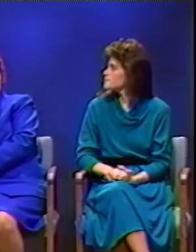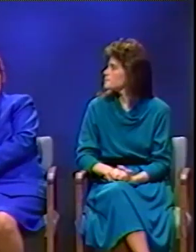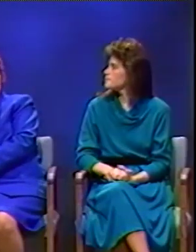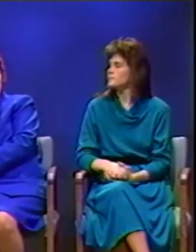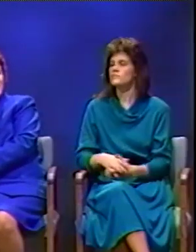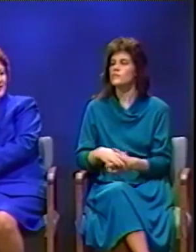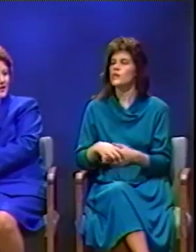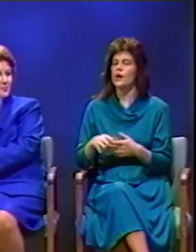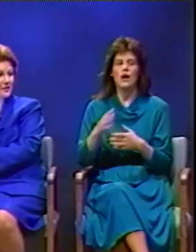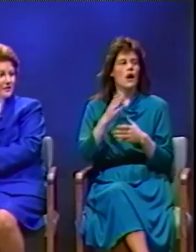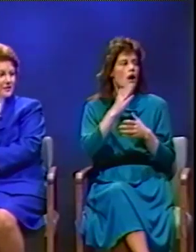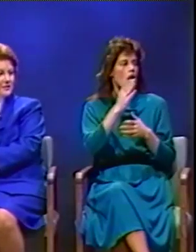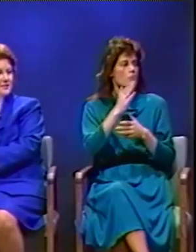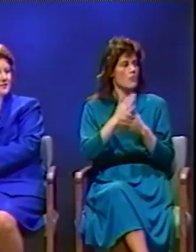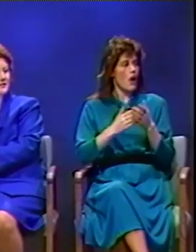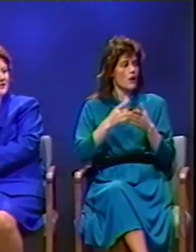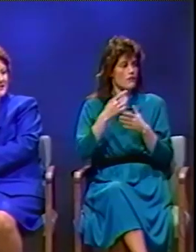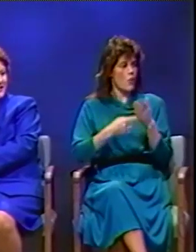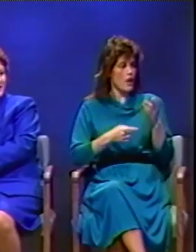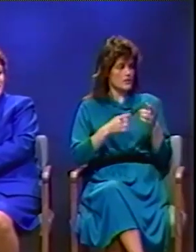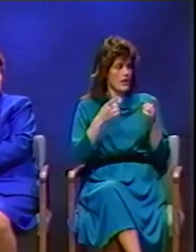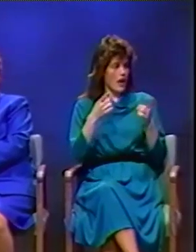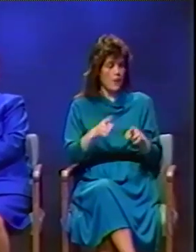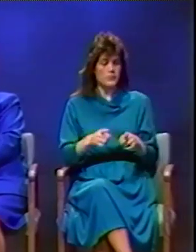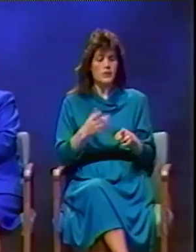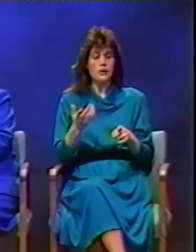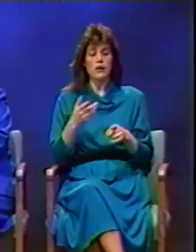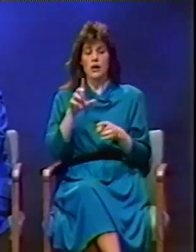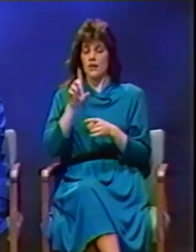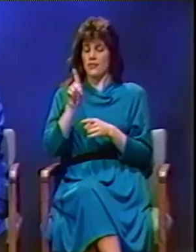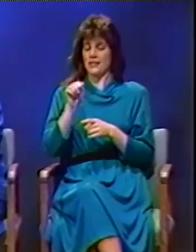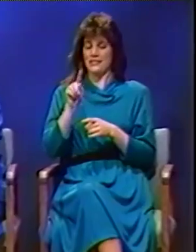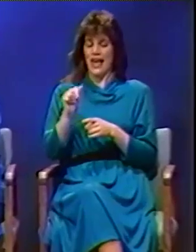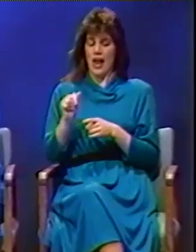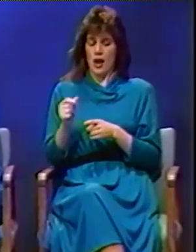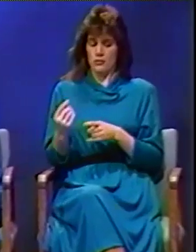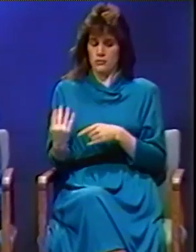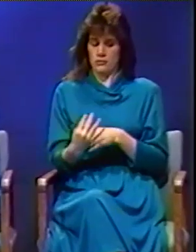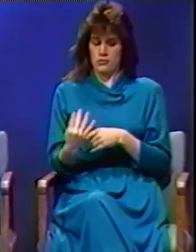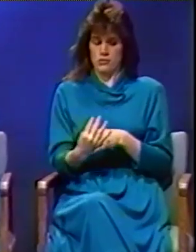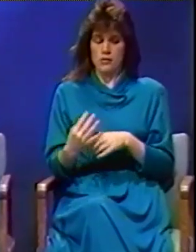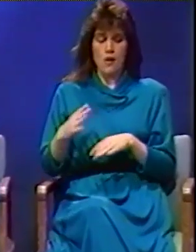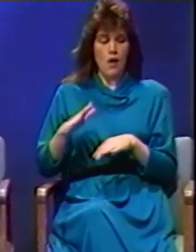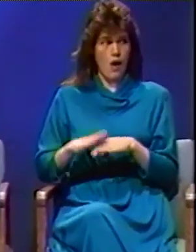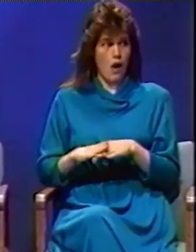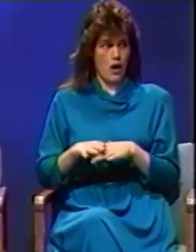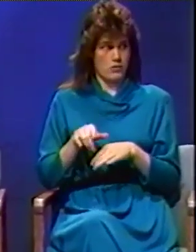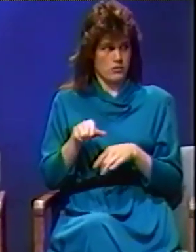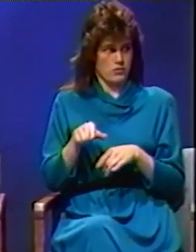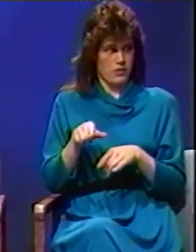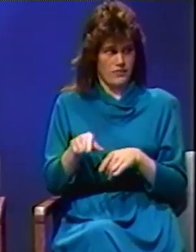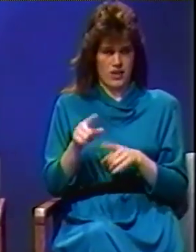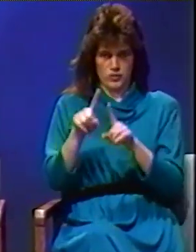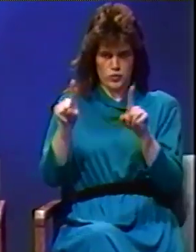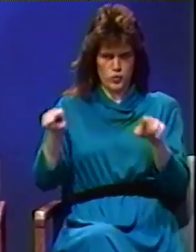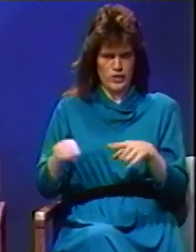Part of what's happening is that the data is coming in on the screen to the center. We use video